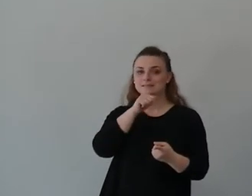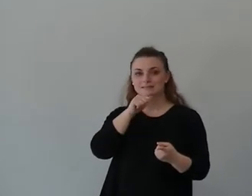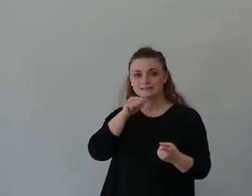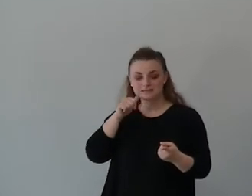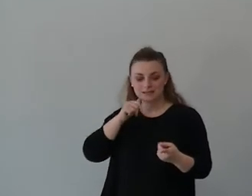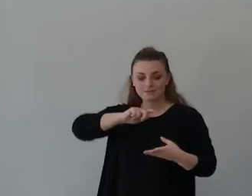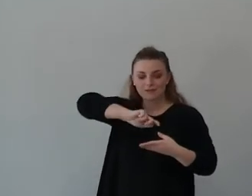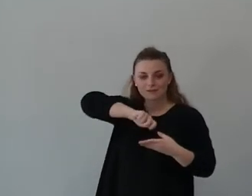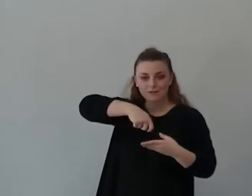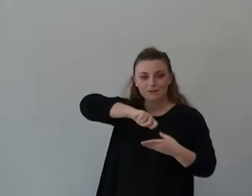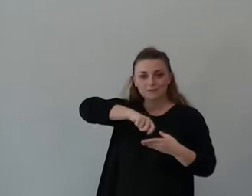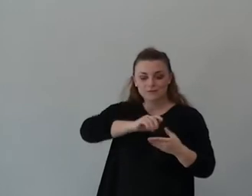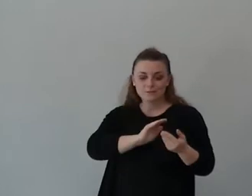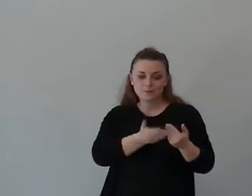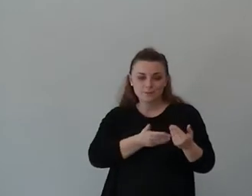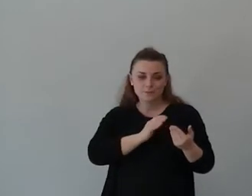affilare.